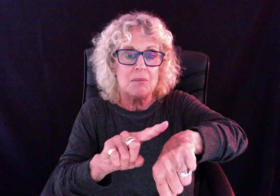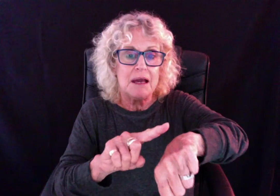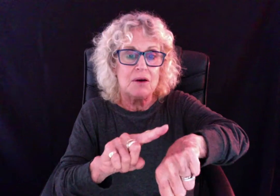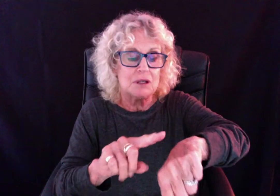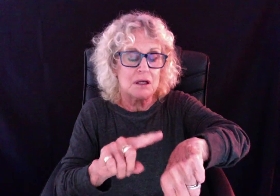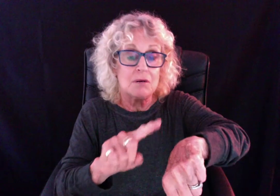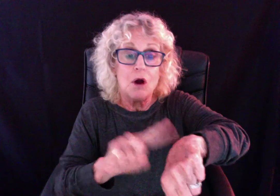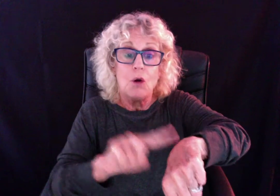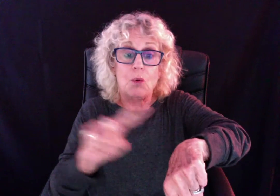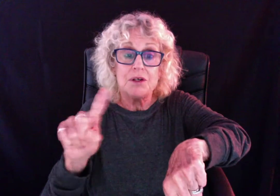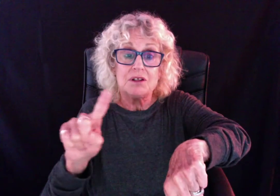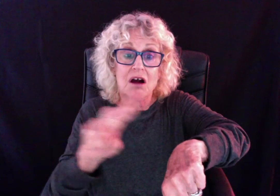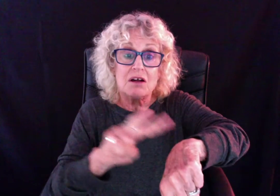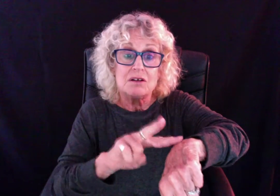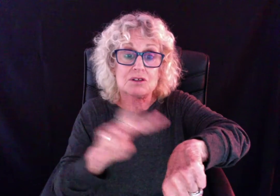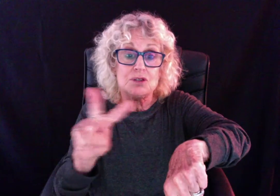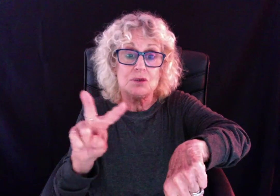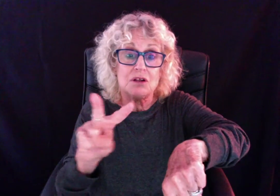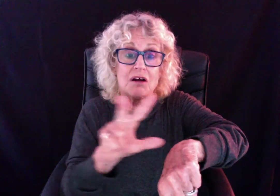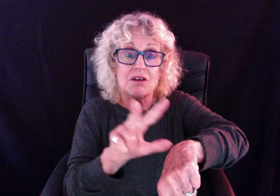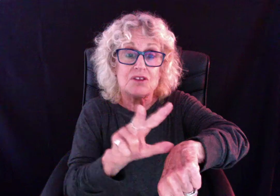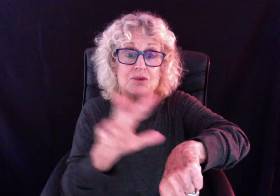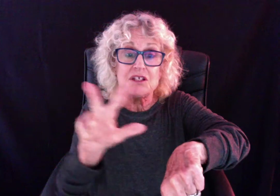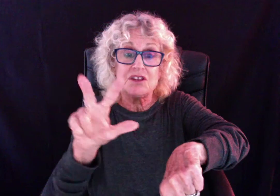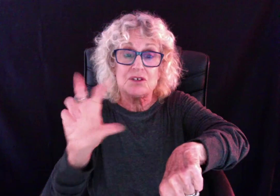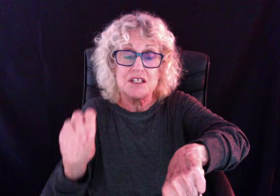about 1 o'clock, 2 o'clock, 3:30,